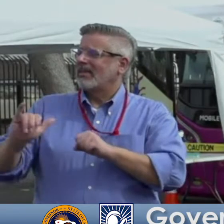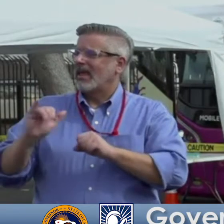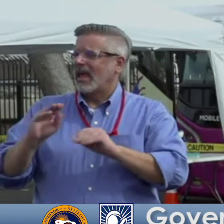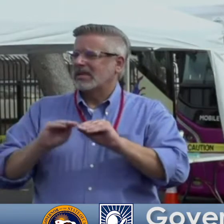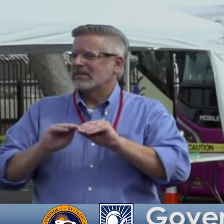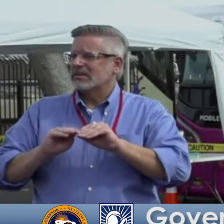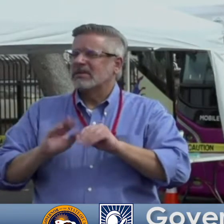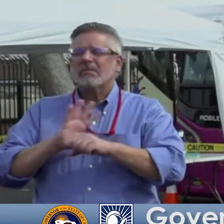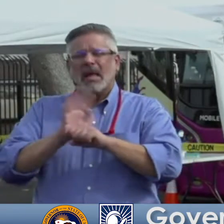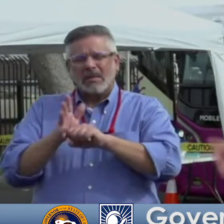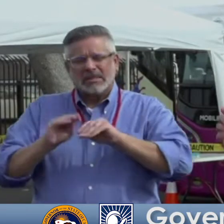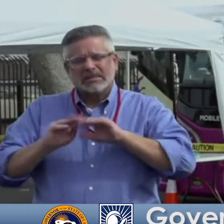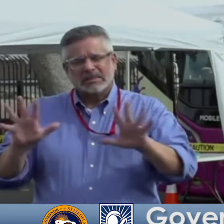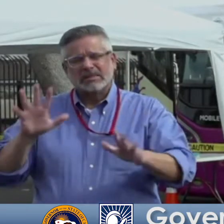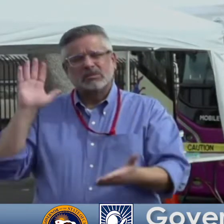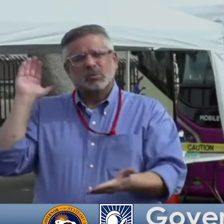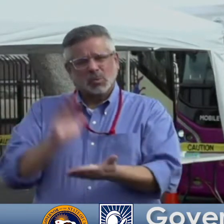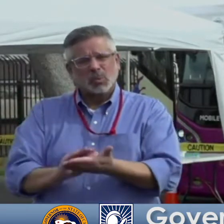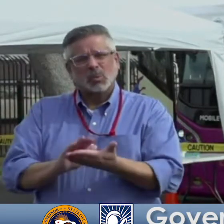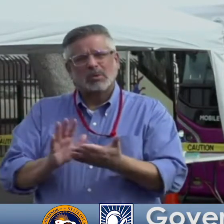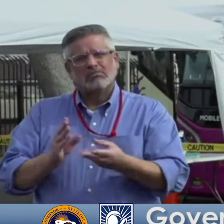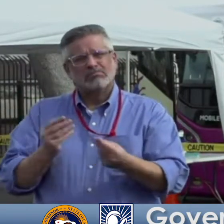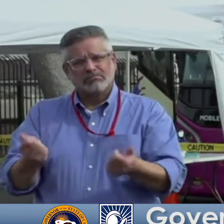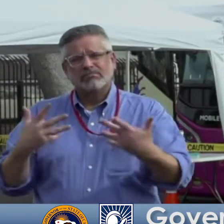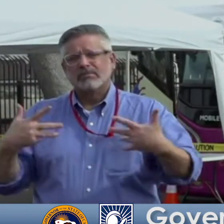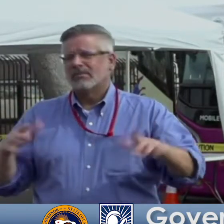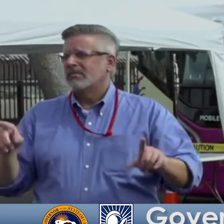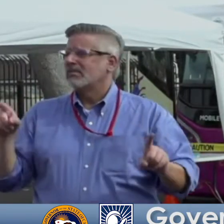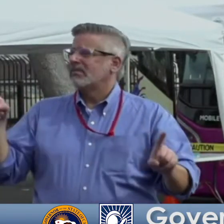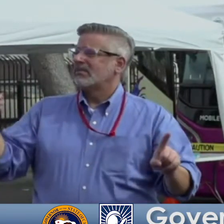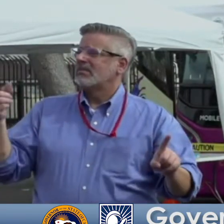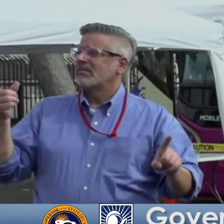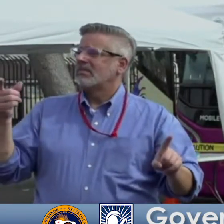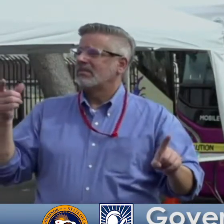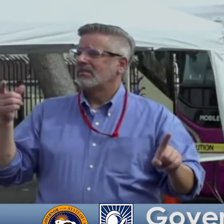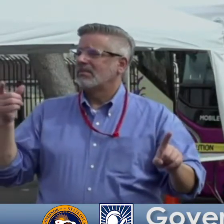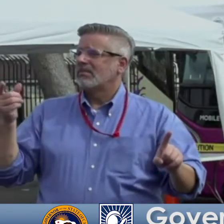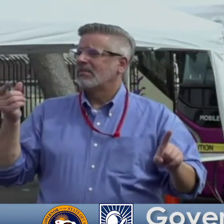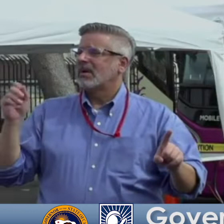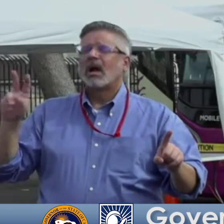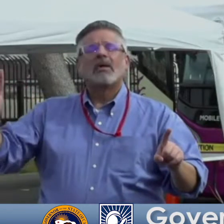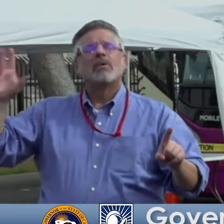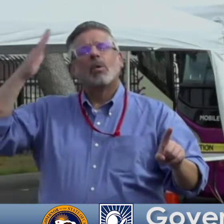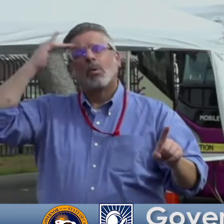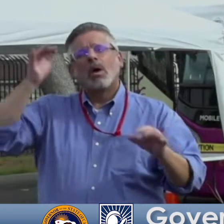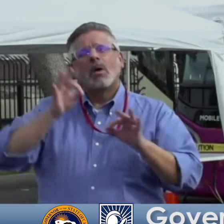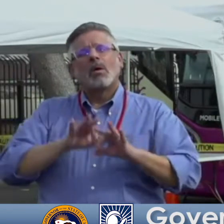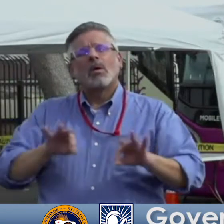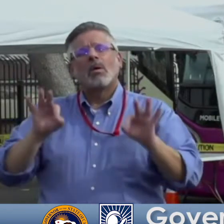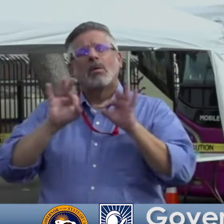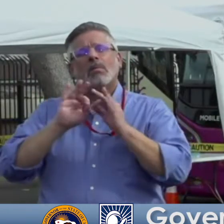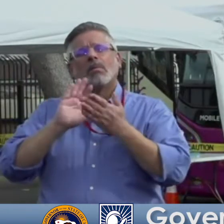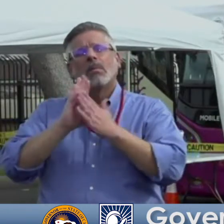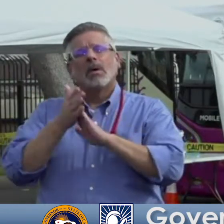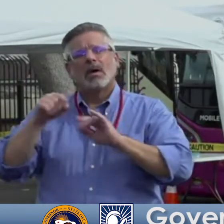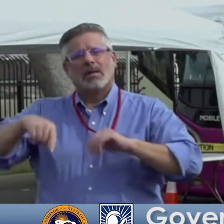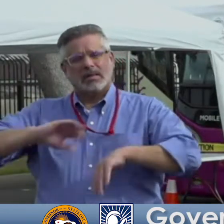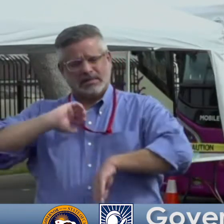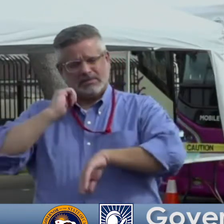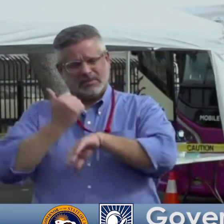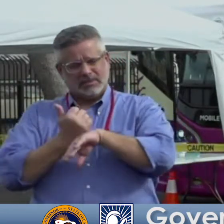pandemic behind us once and for all. Happy to answer any questions. Governor, why was it important to get